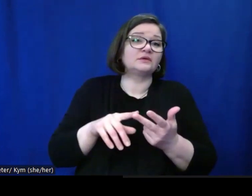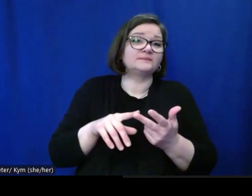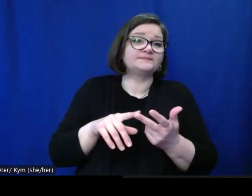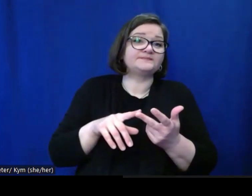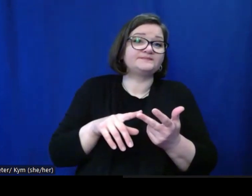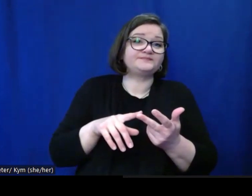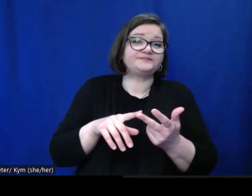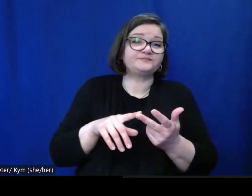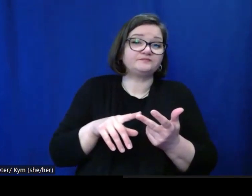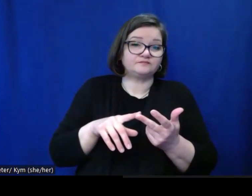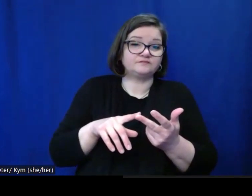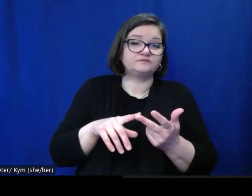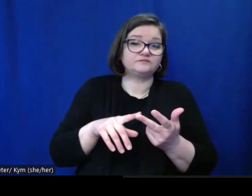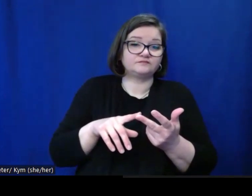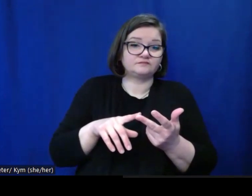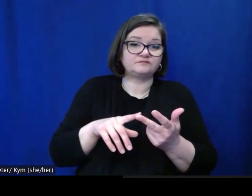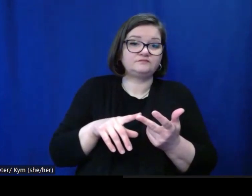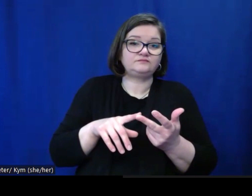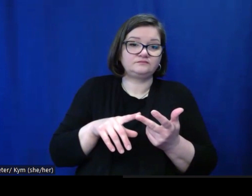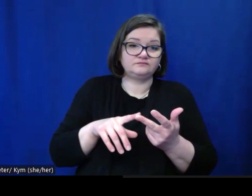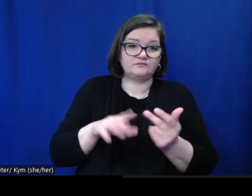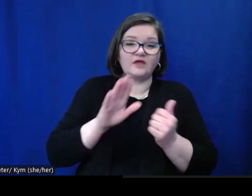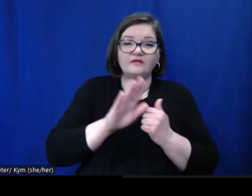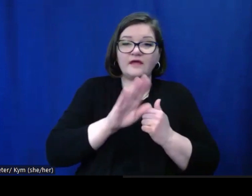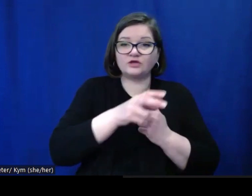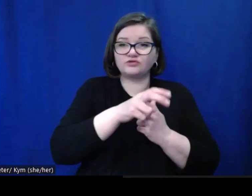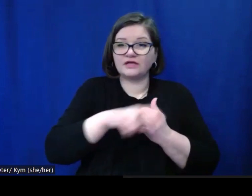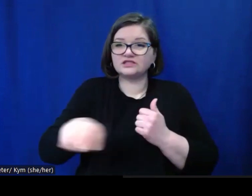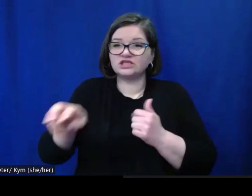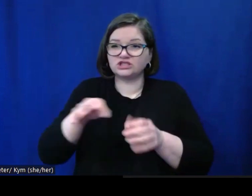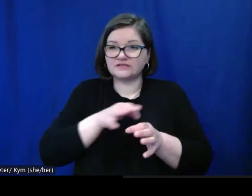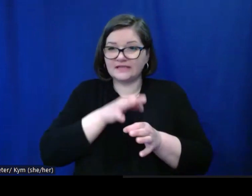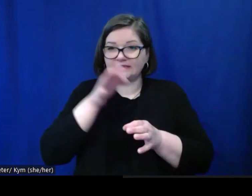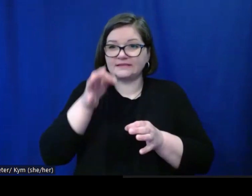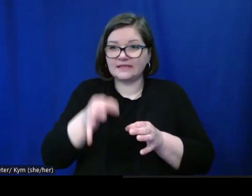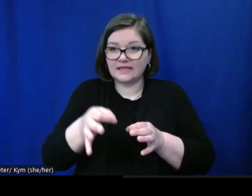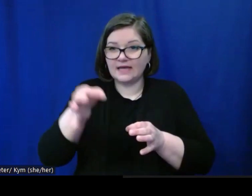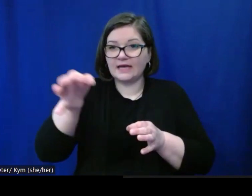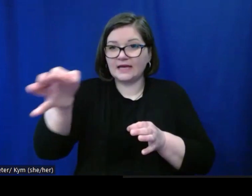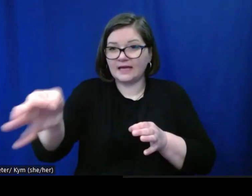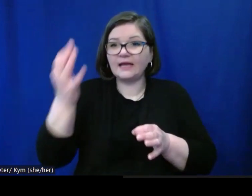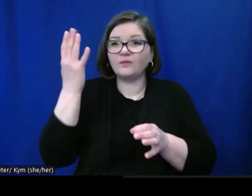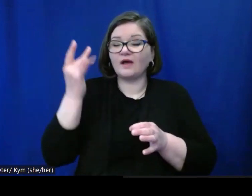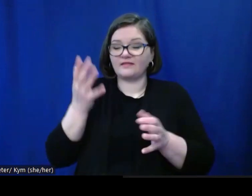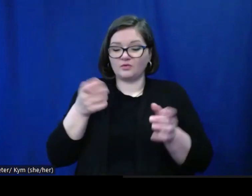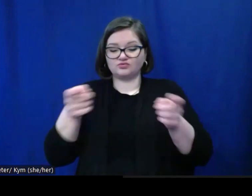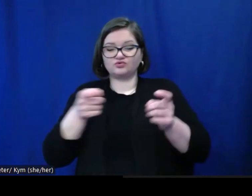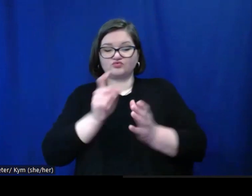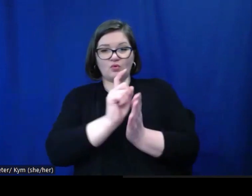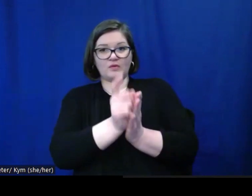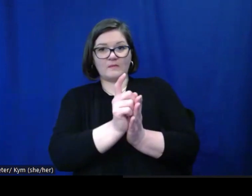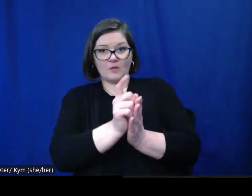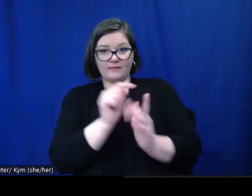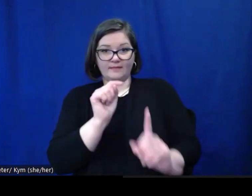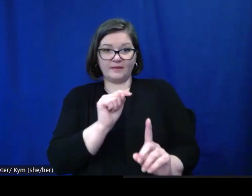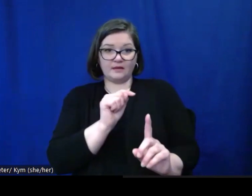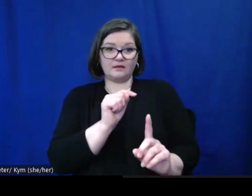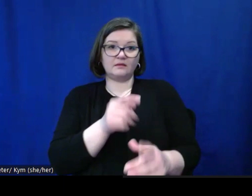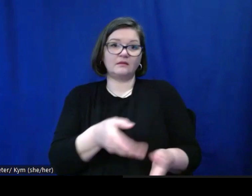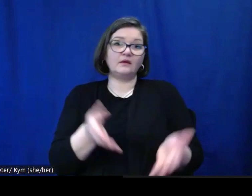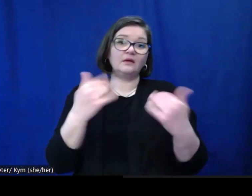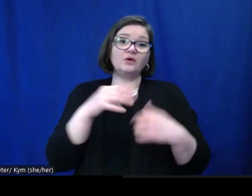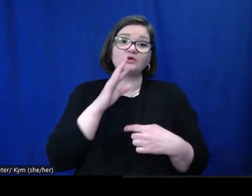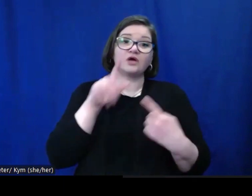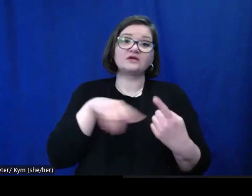They delay a lot of the transitions because I need to control this moment. We talked about inability